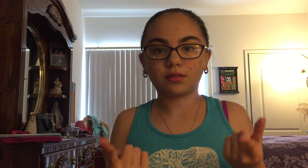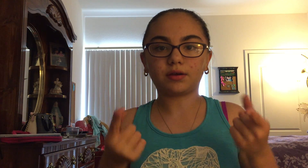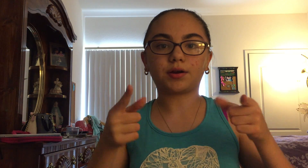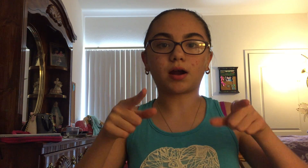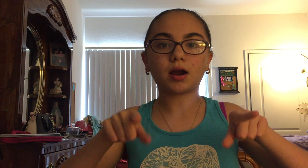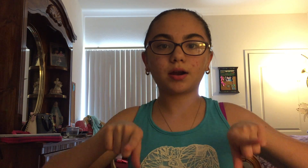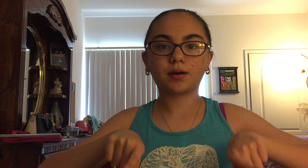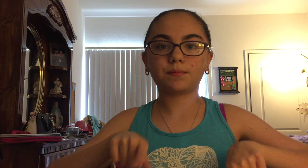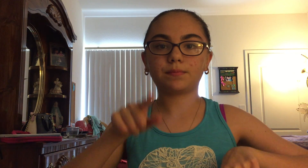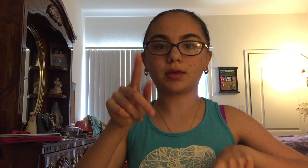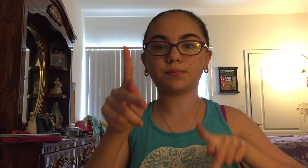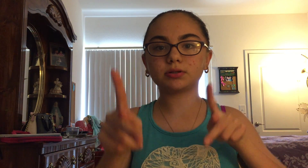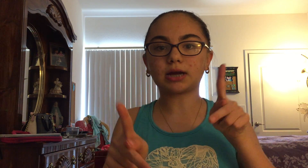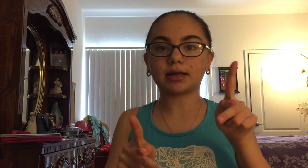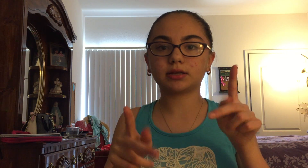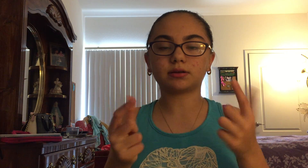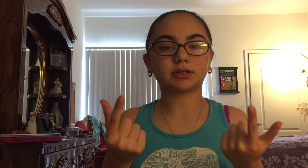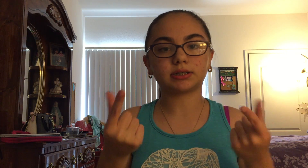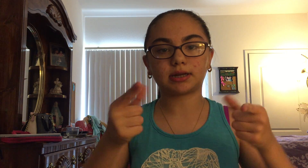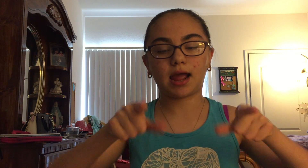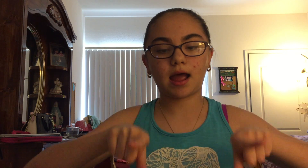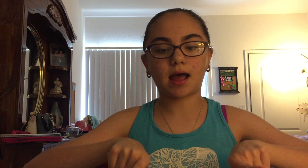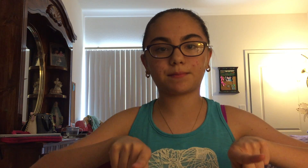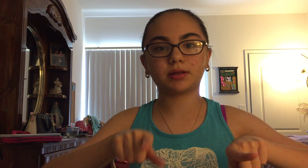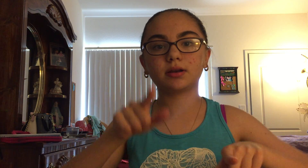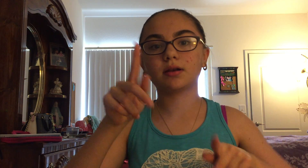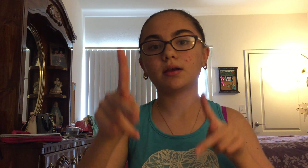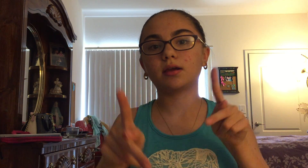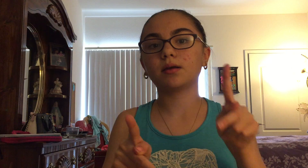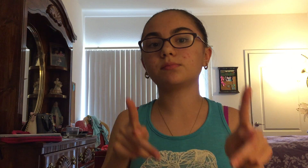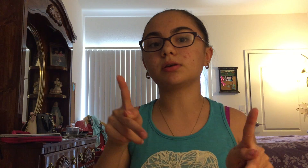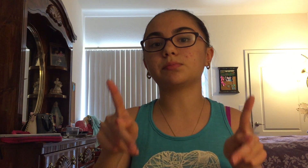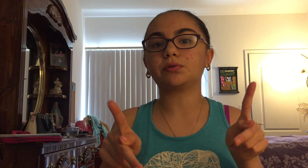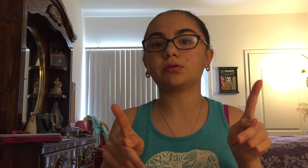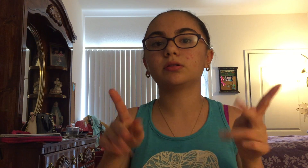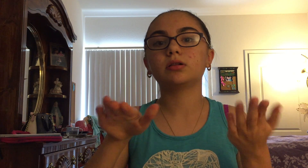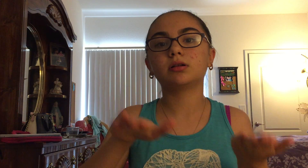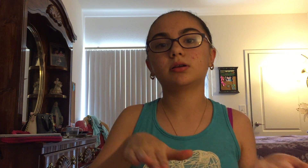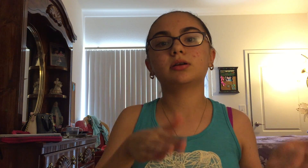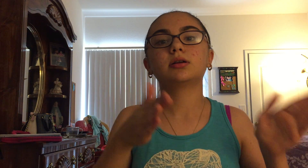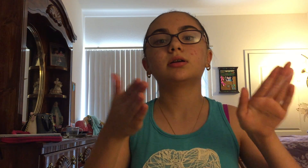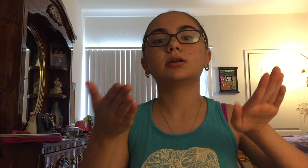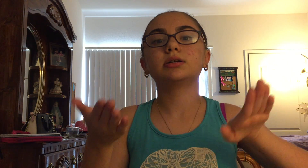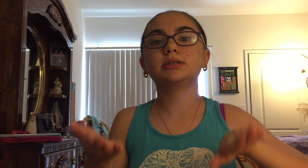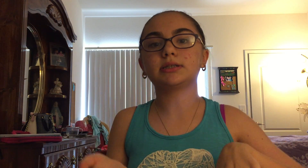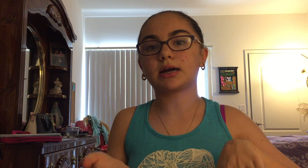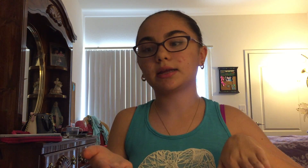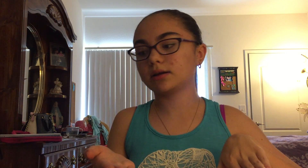there are people dying so I just said happen people dying